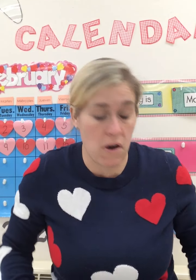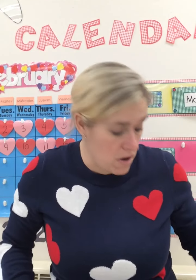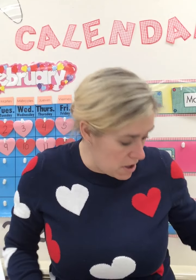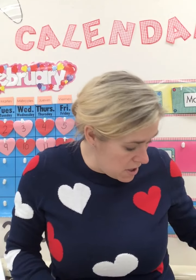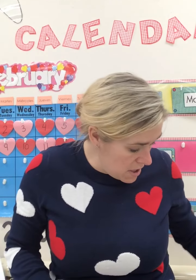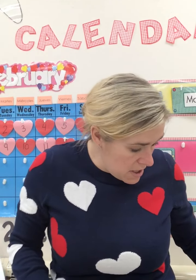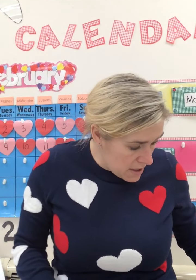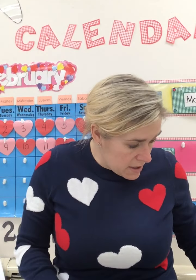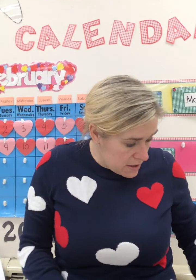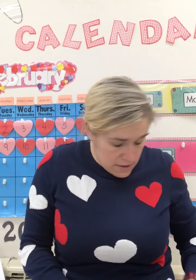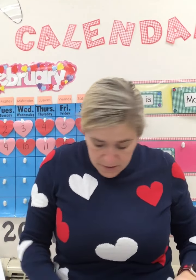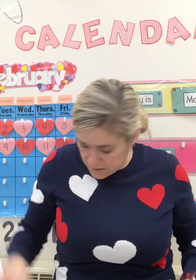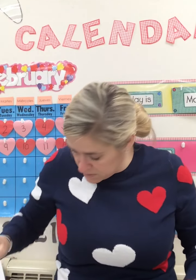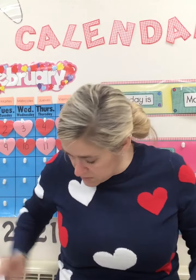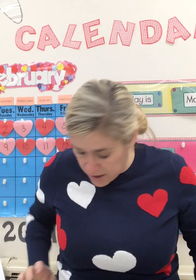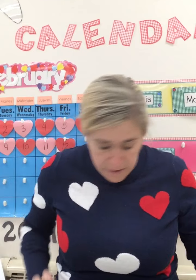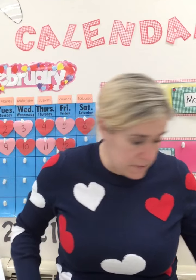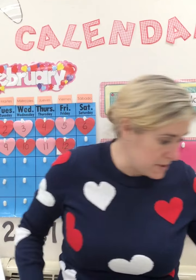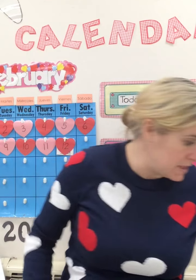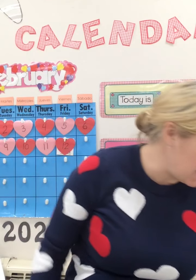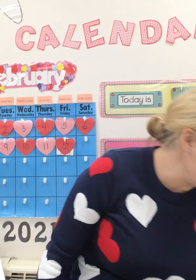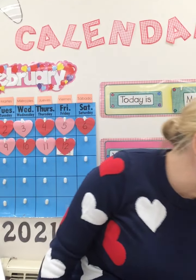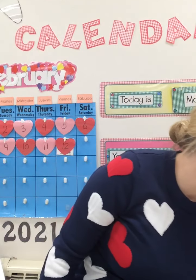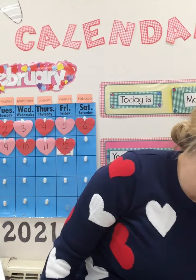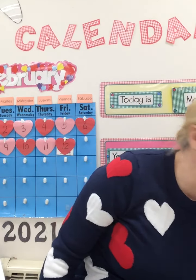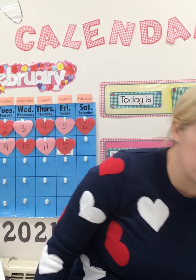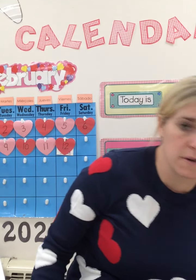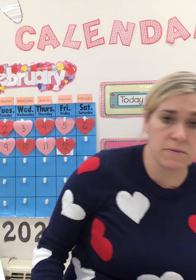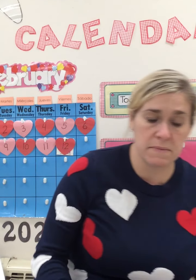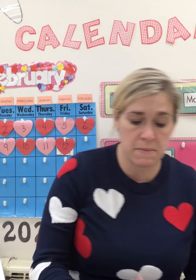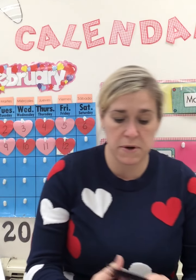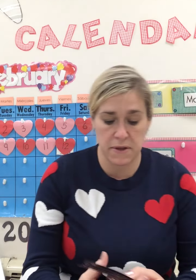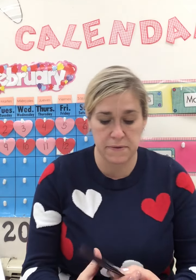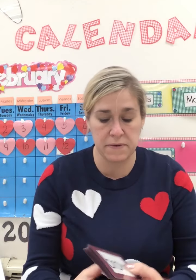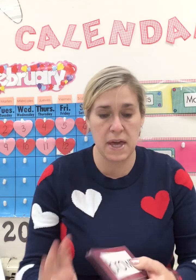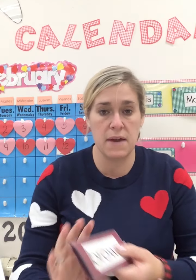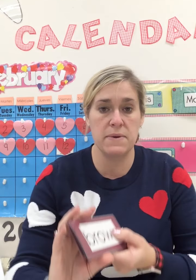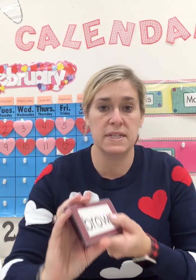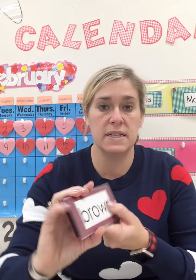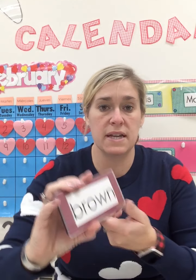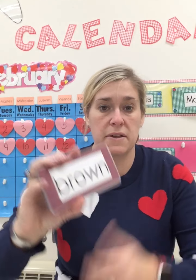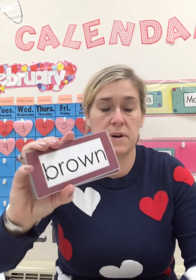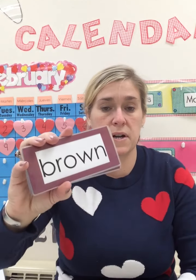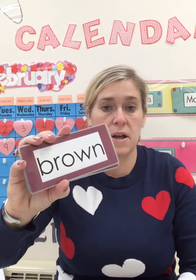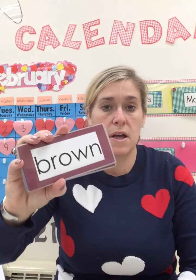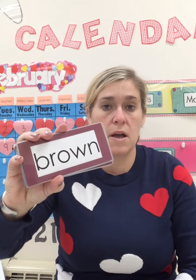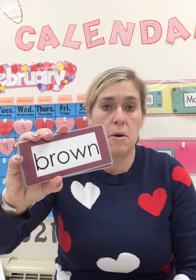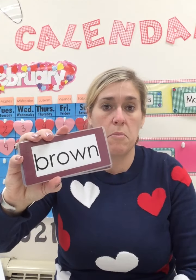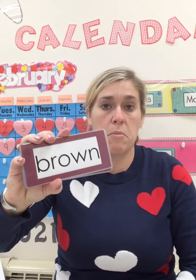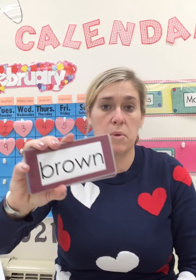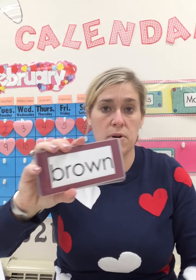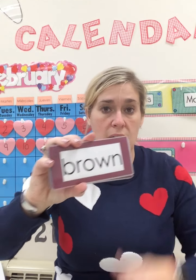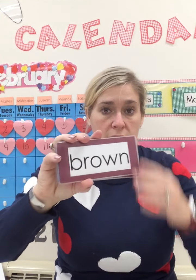our, let's do color words again. So we start remembering those, okay? What's this color word?